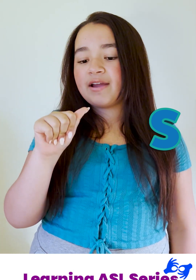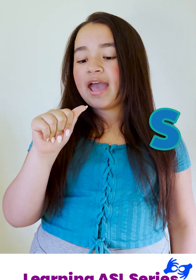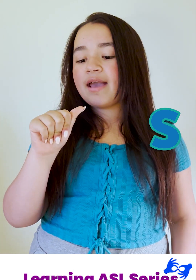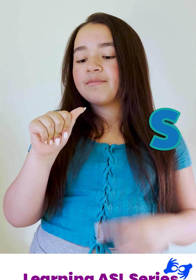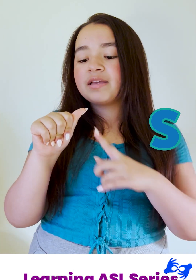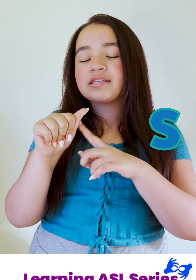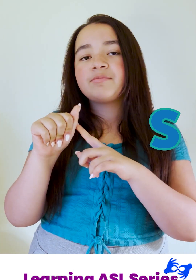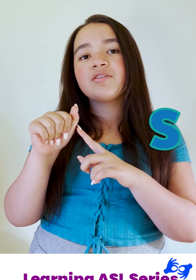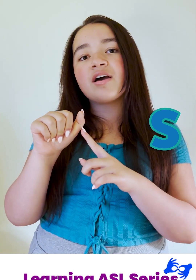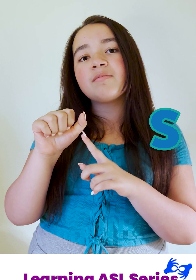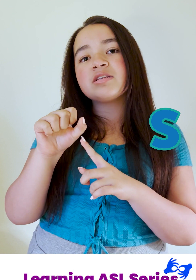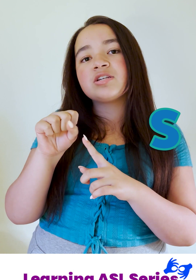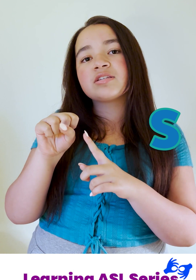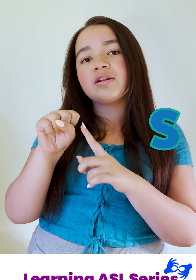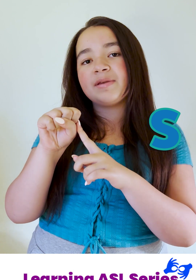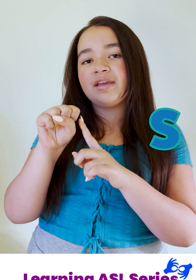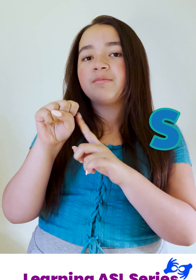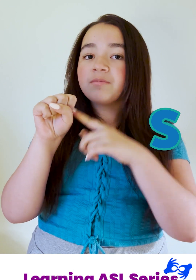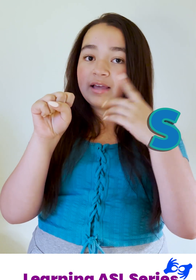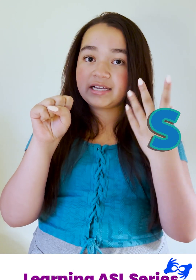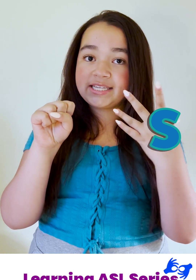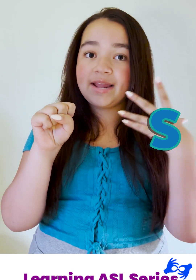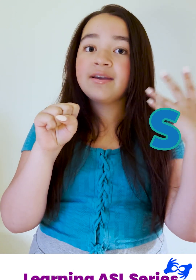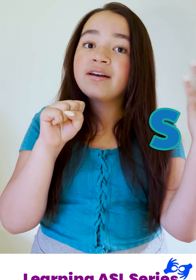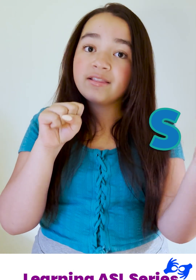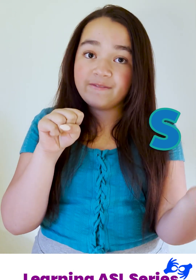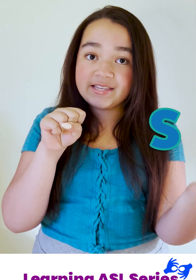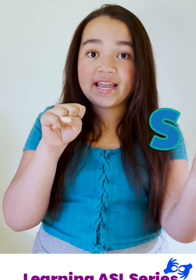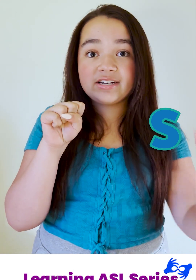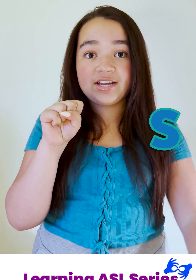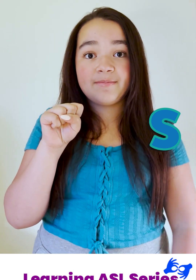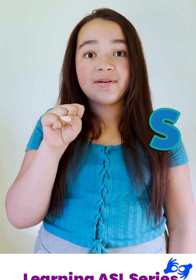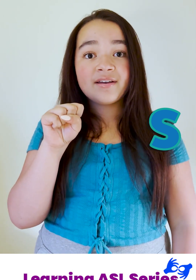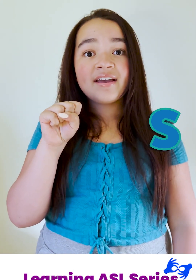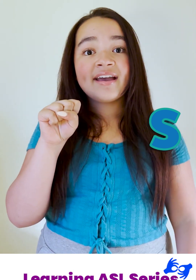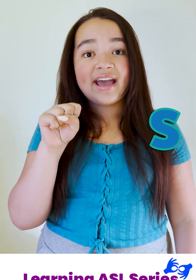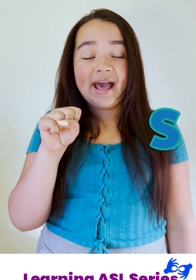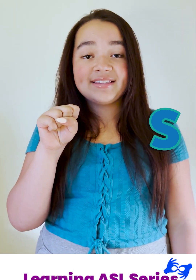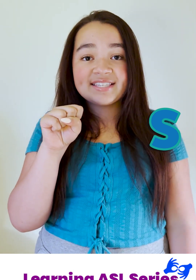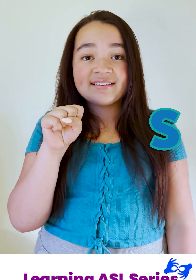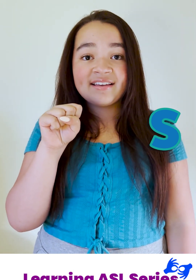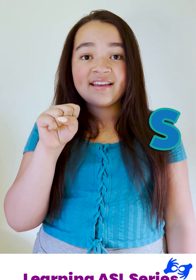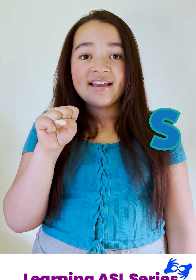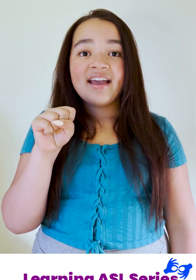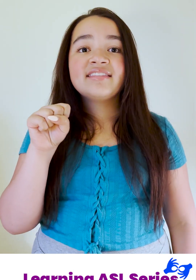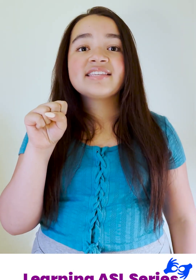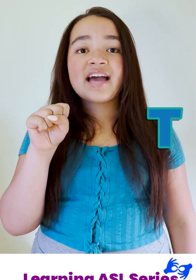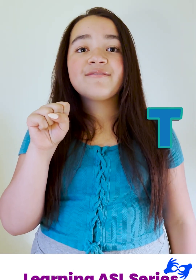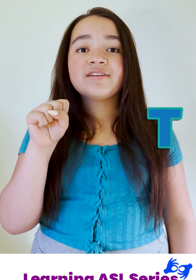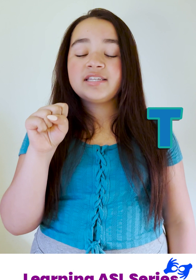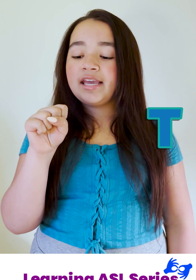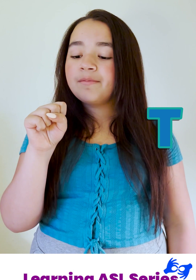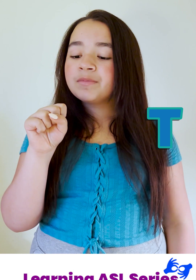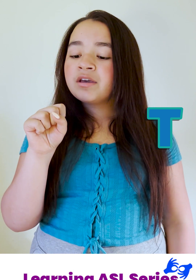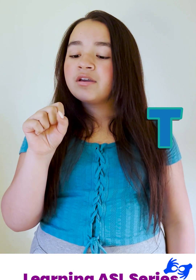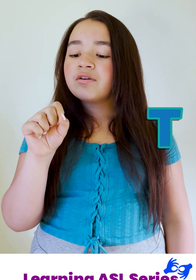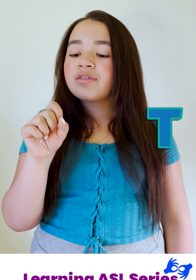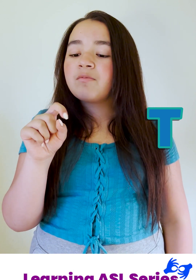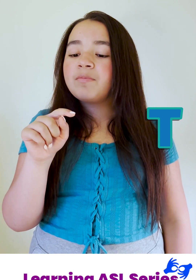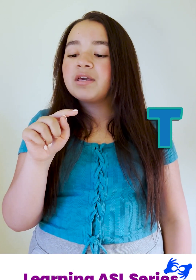A, except your thumb is just going to be, like I said, the fist hand shape. S. And the sign for T, your thumb will be going